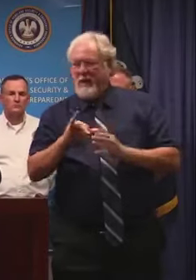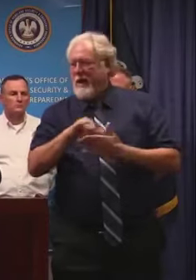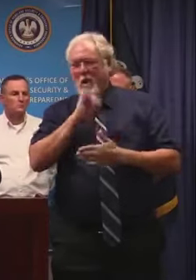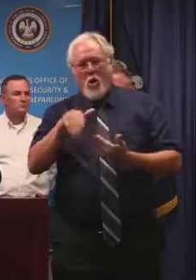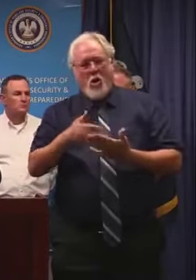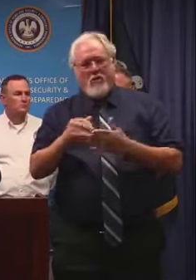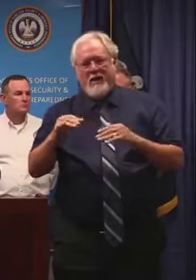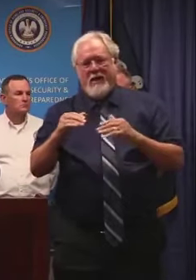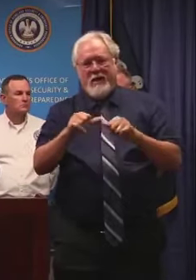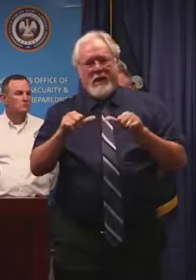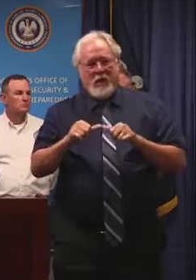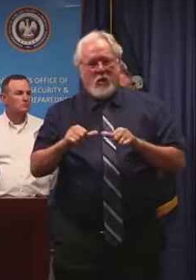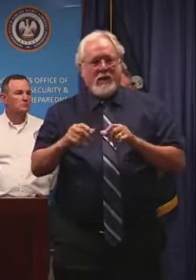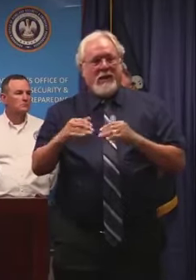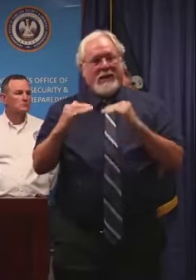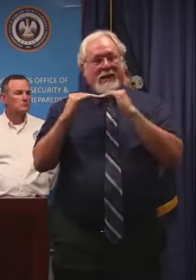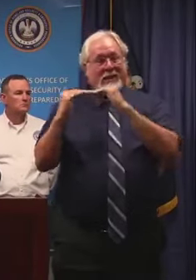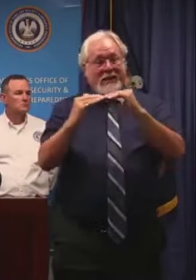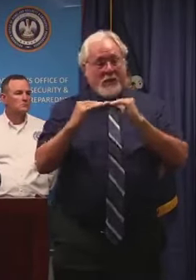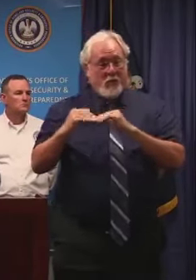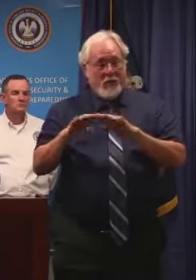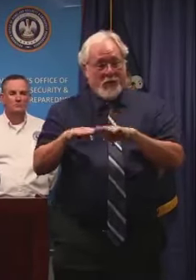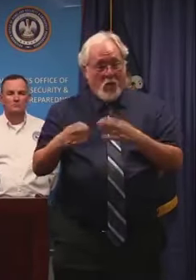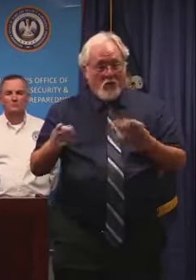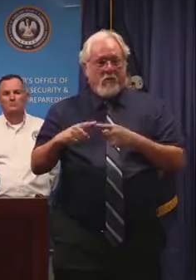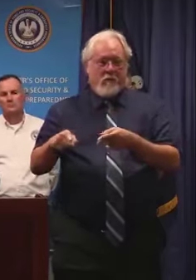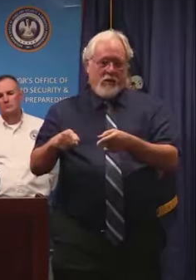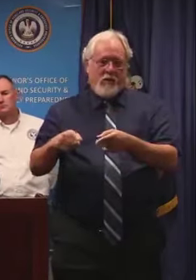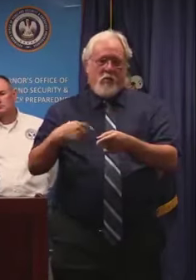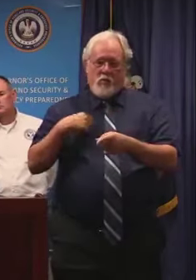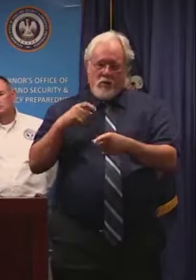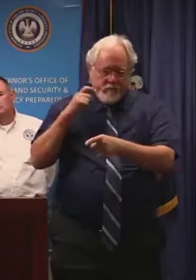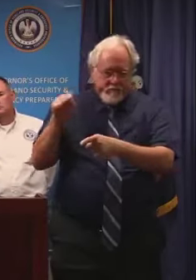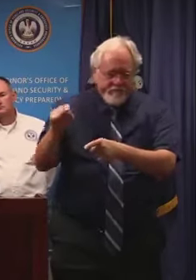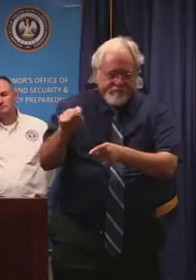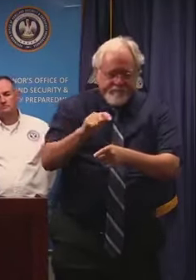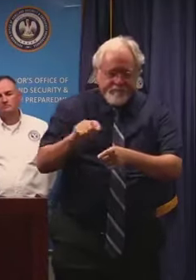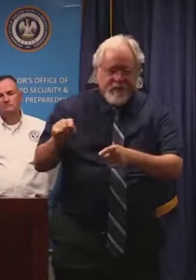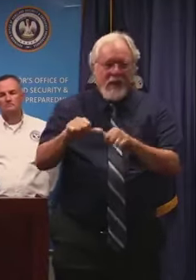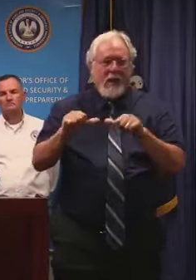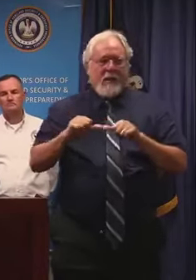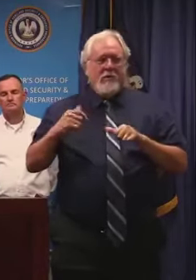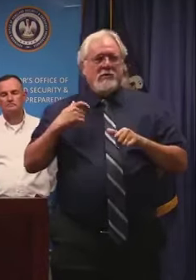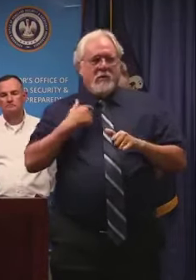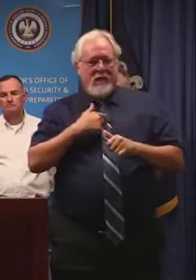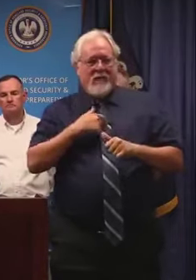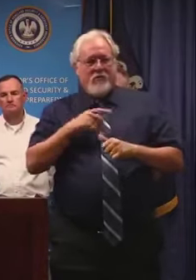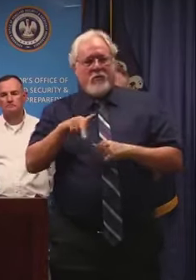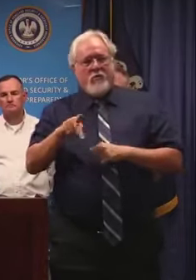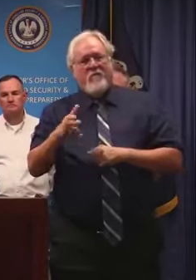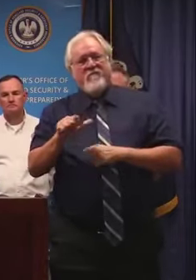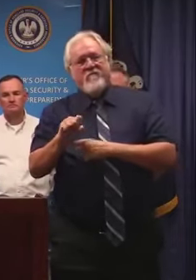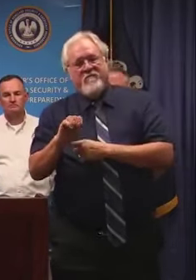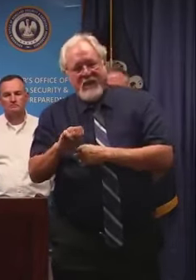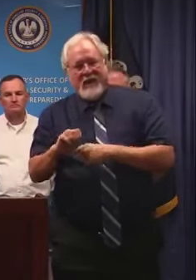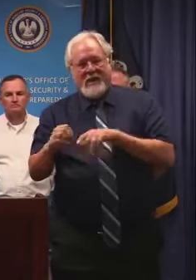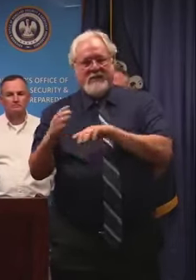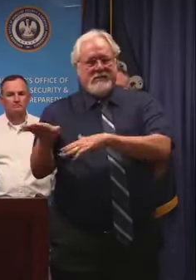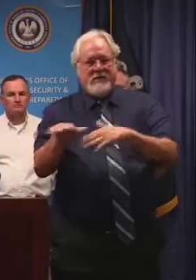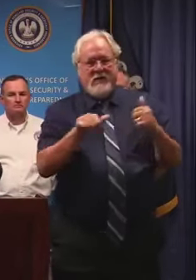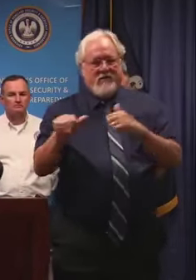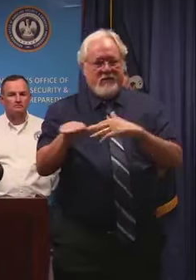is equally vulnerable, but we've identified different areas that we would probably have to phase evacuations over time.